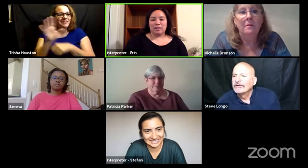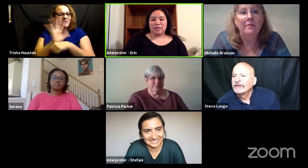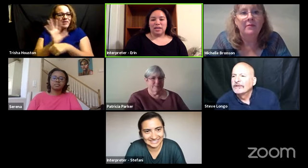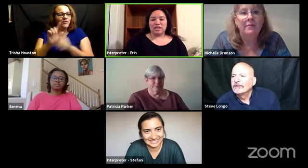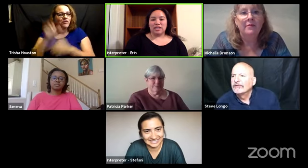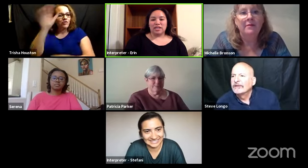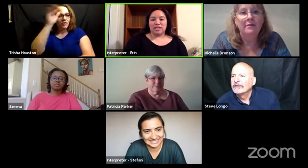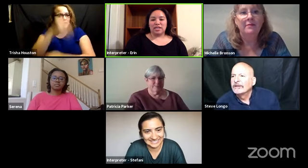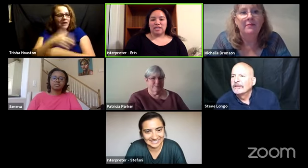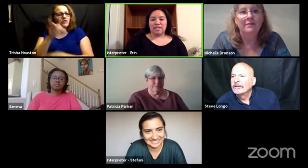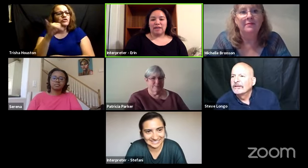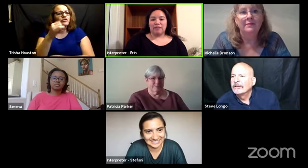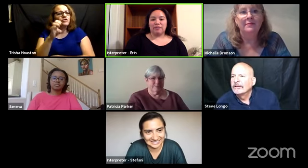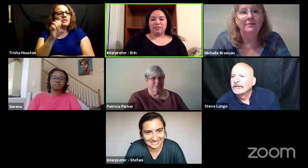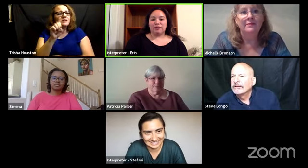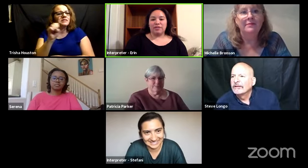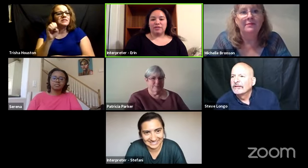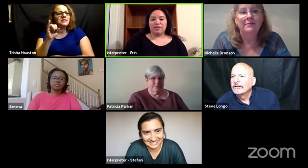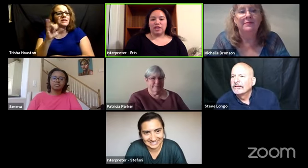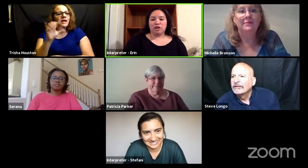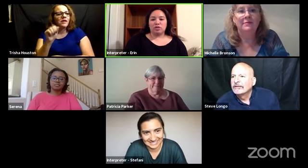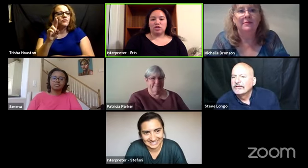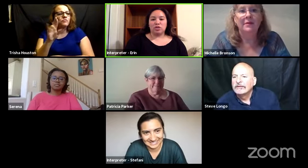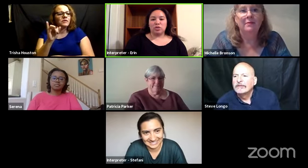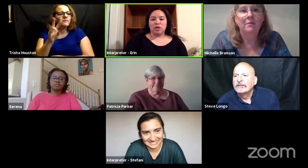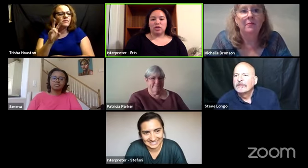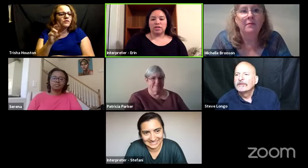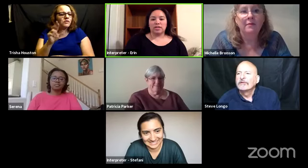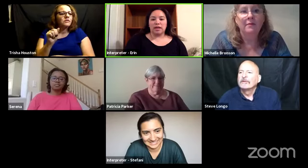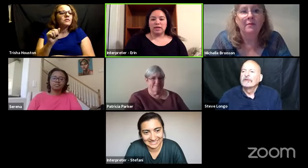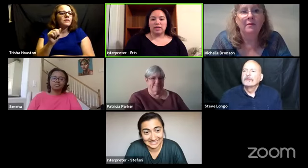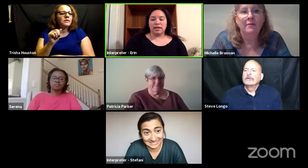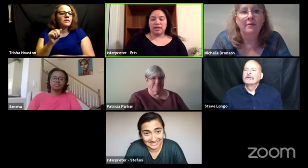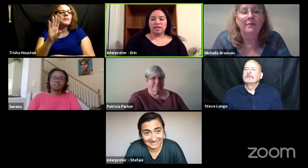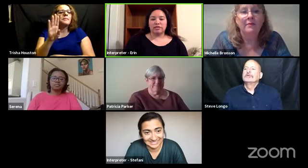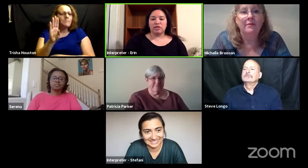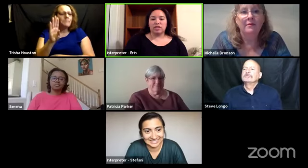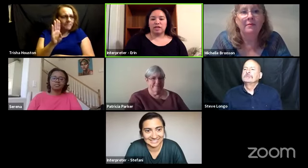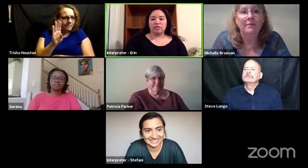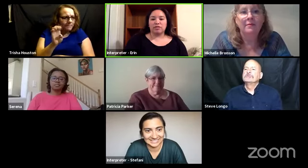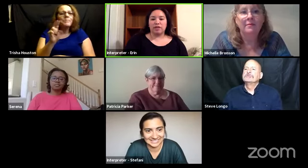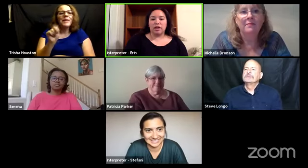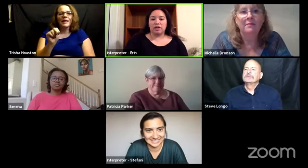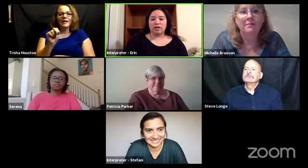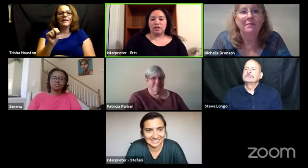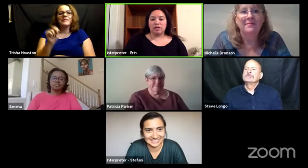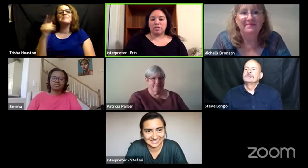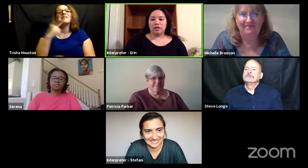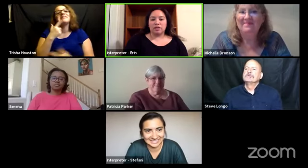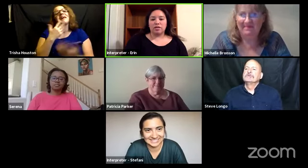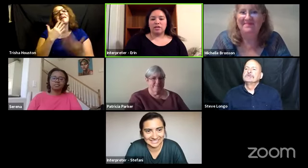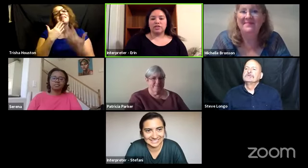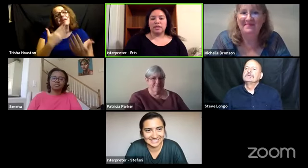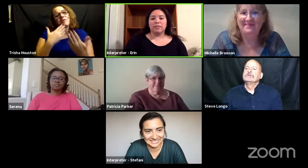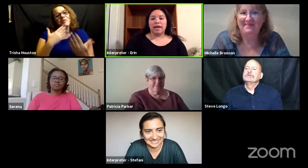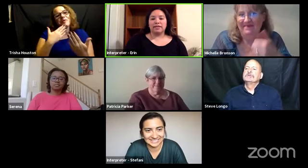Again, she said DHHSC staff sent a video to her son. Again, this is from Jessica Rivera. To her son, Ben. So